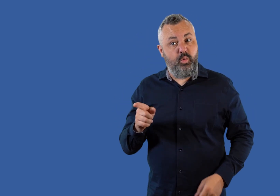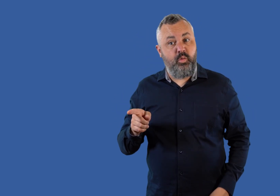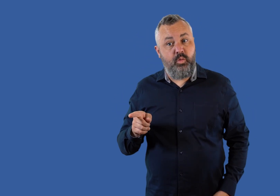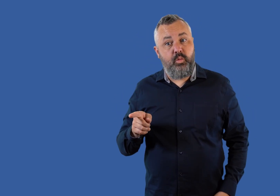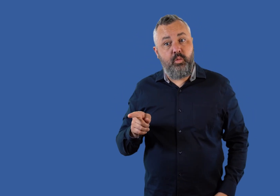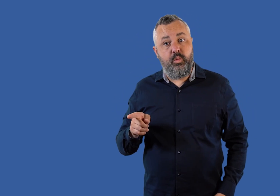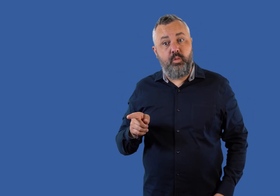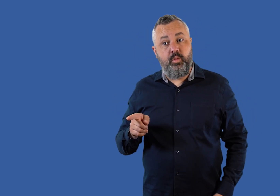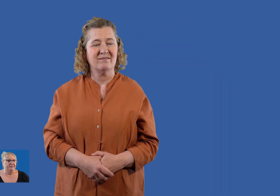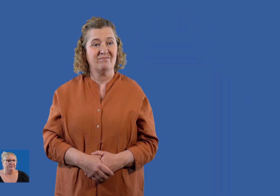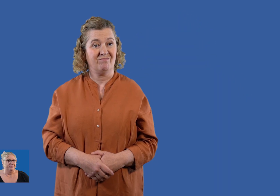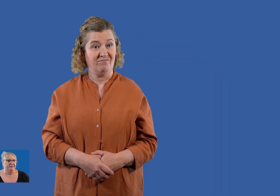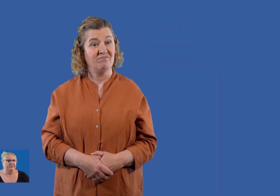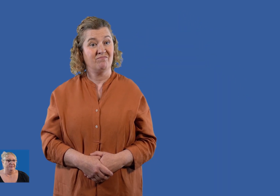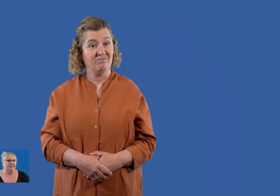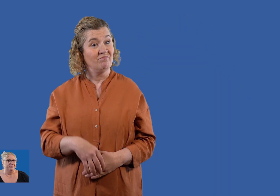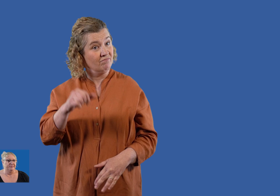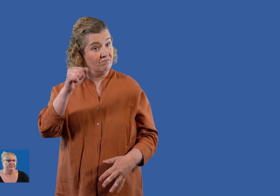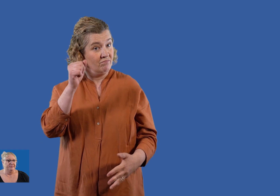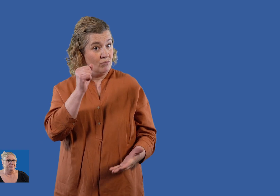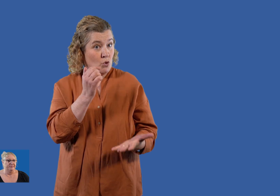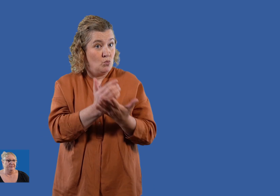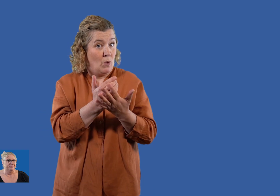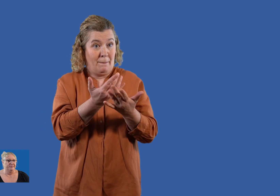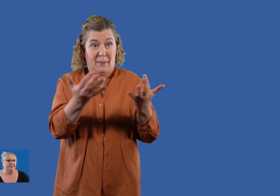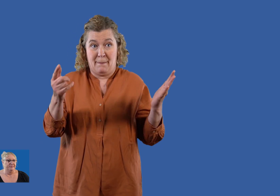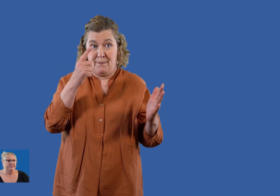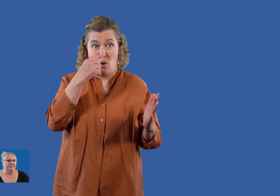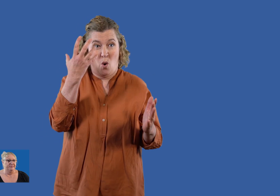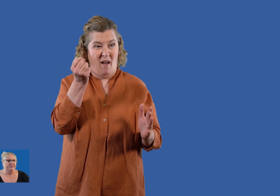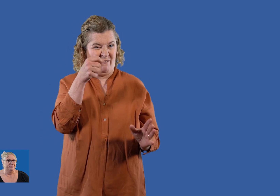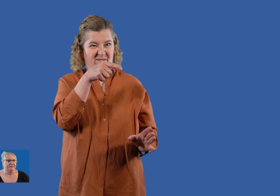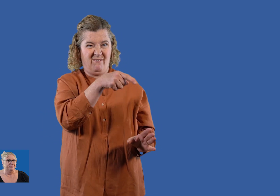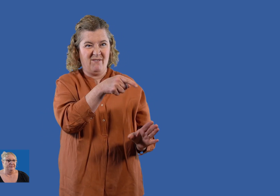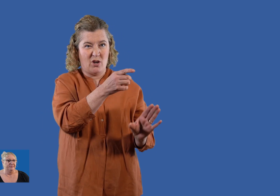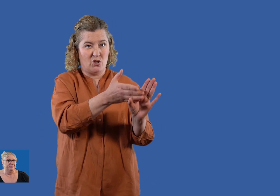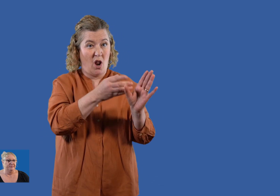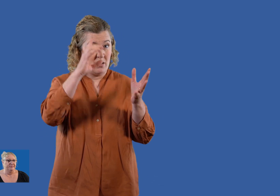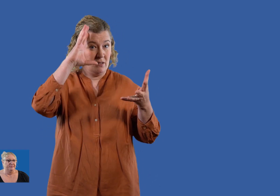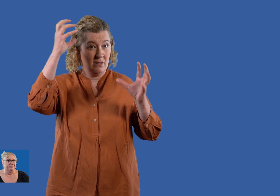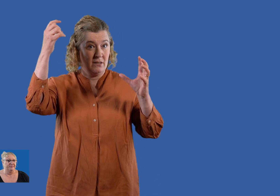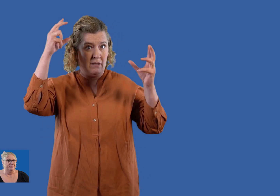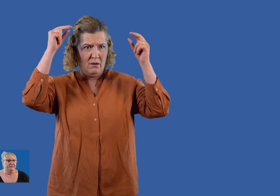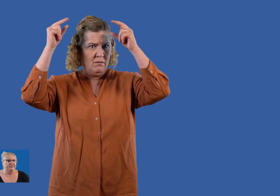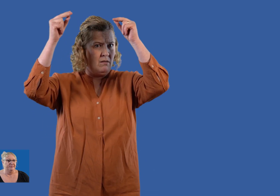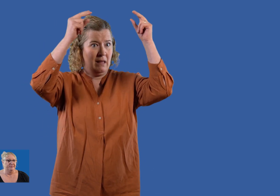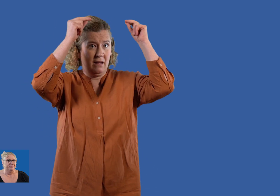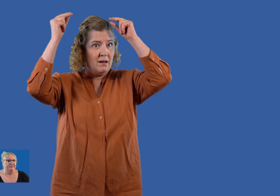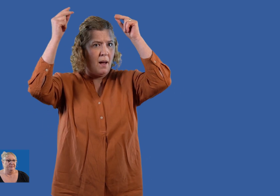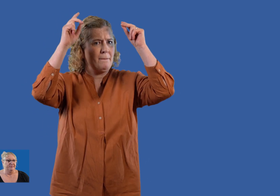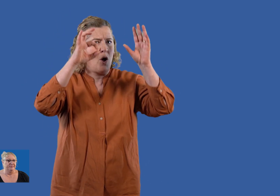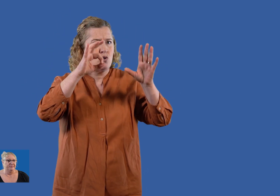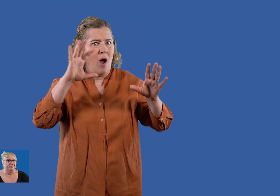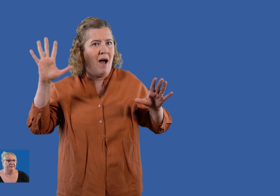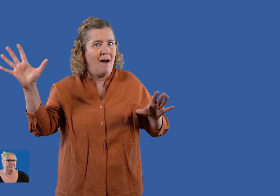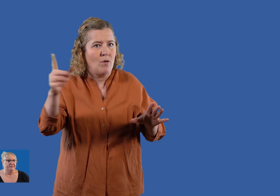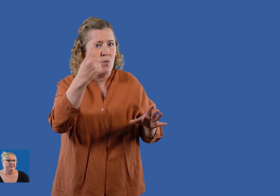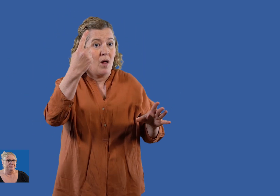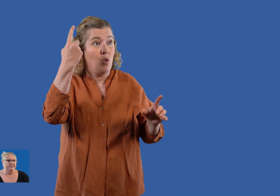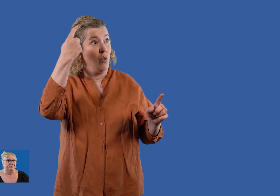schizophrenia? It's true, some people have psychosis, hear voices, but not everyone who hears voices will